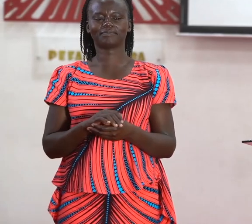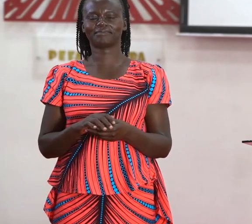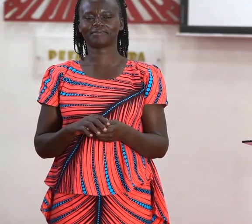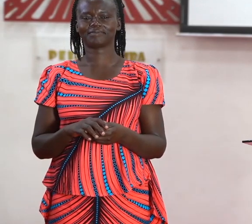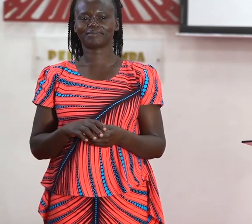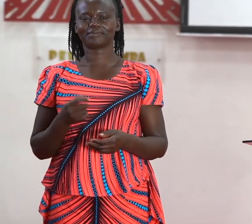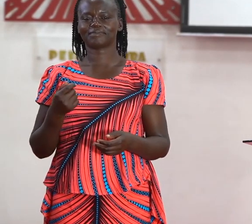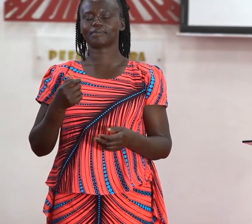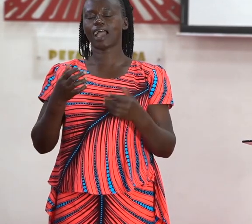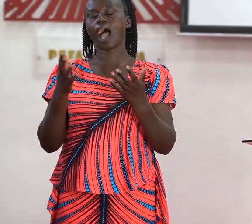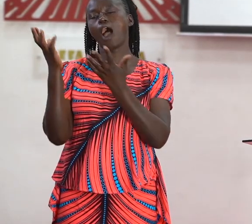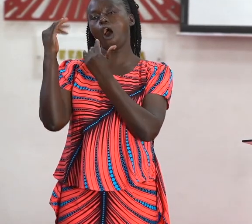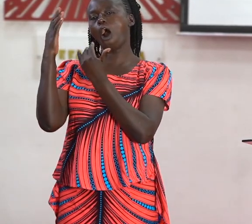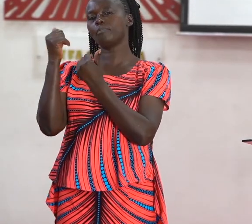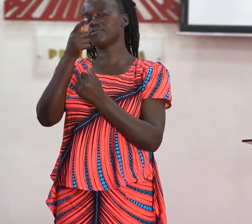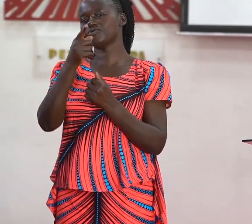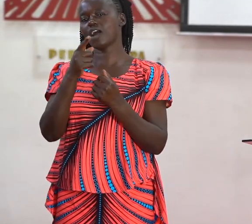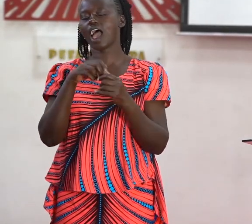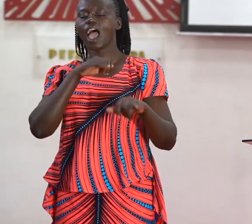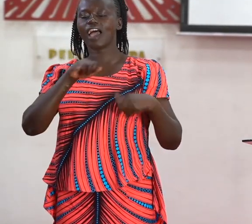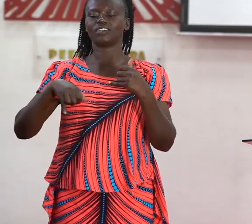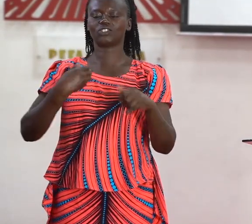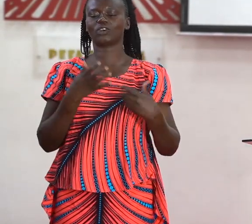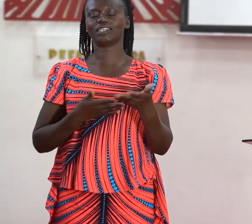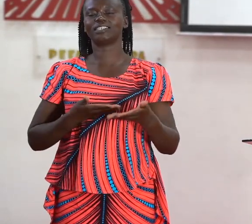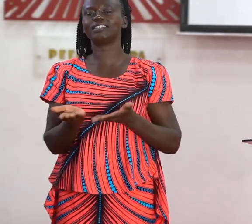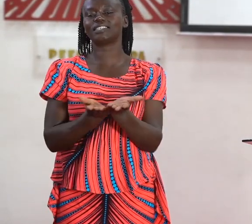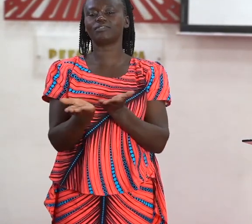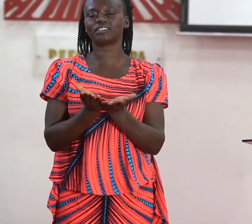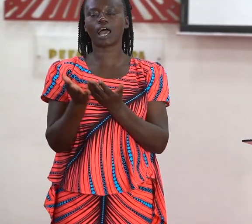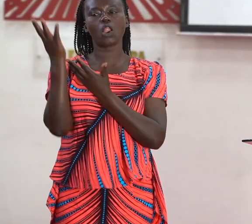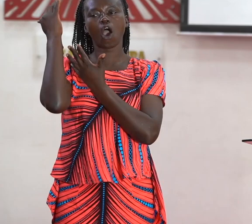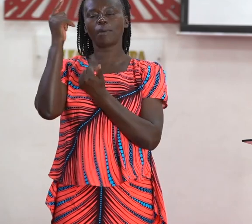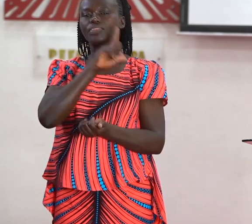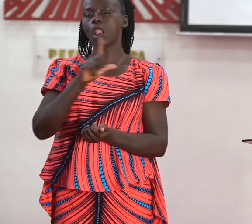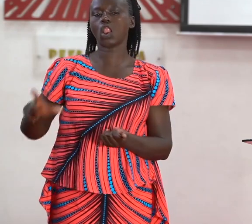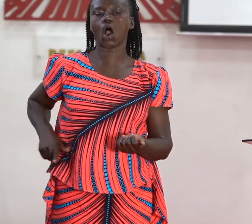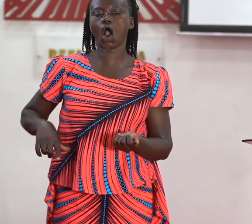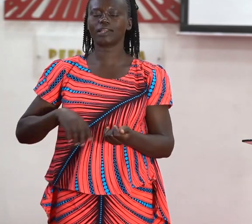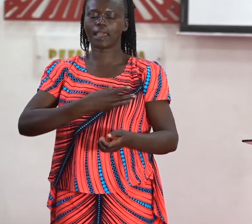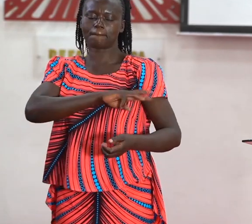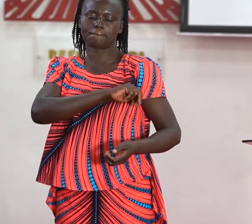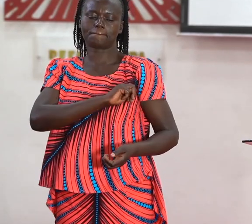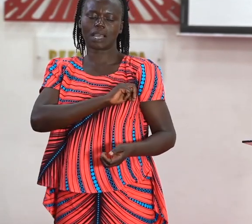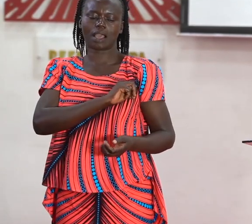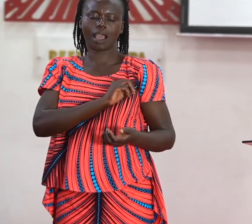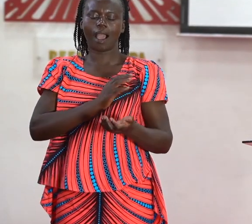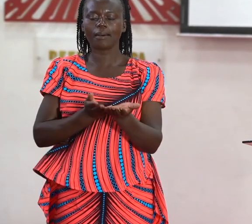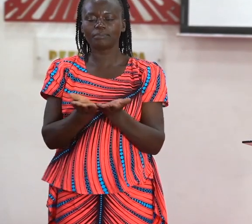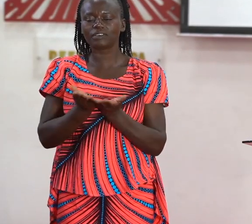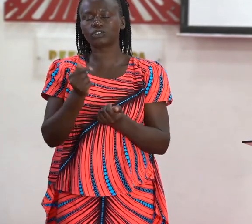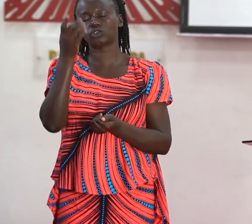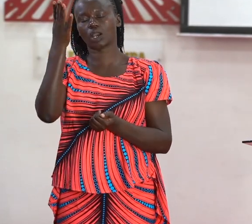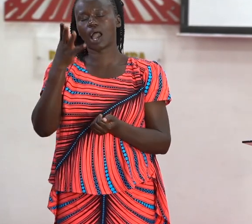I hope you have enjoyed the service, and I hope the Lord has ministered to you. And we know that